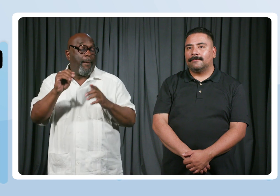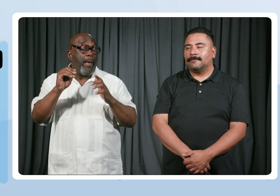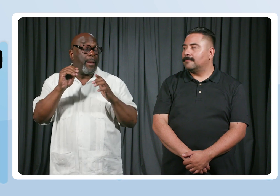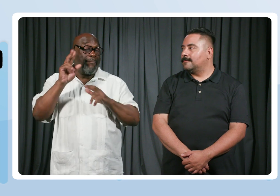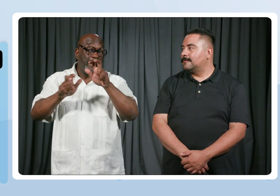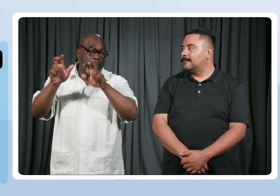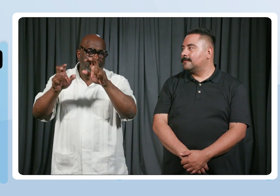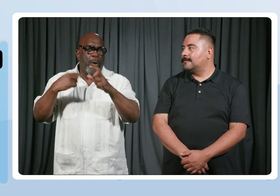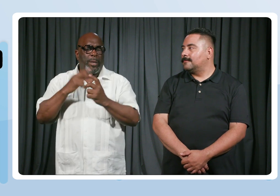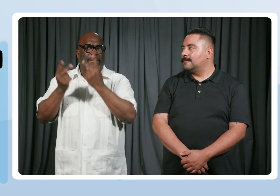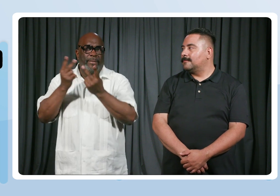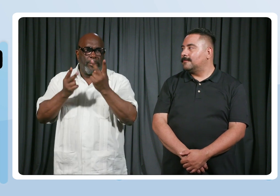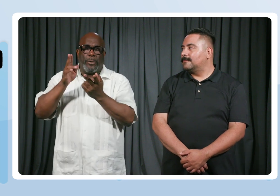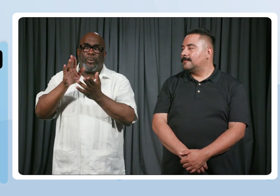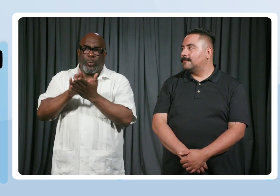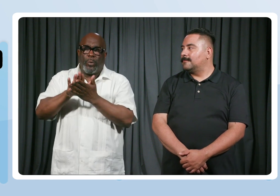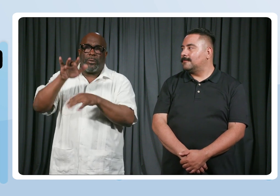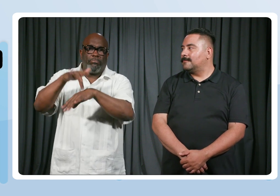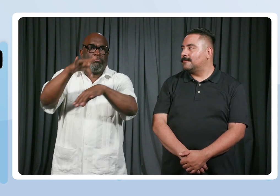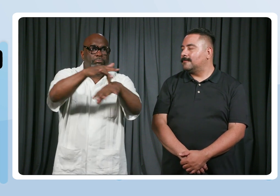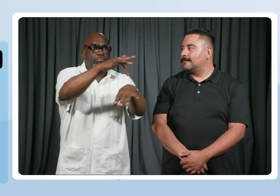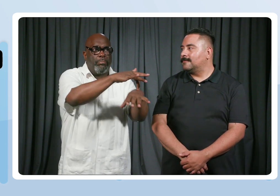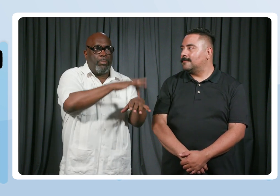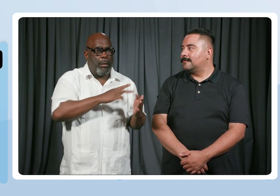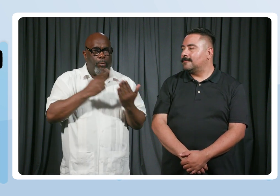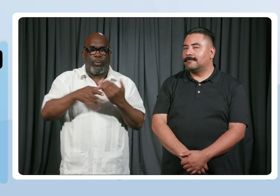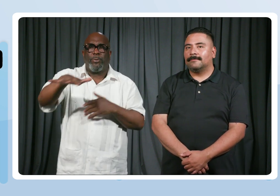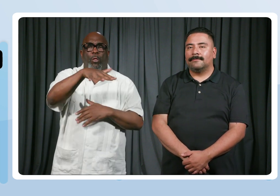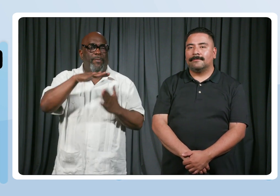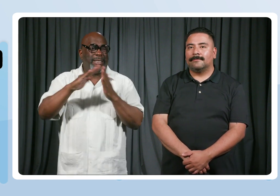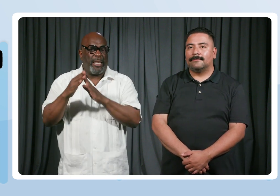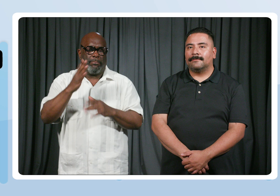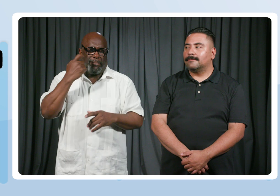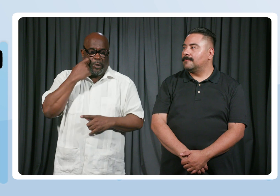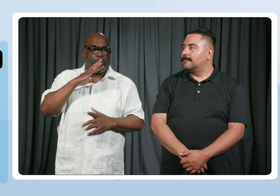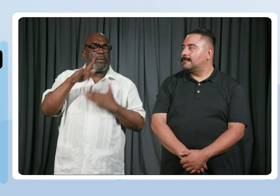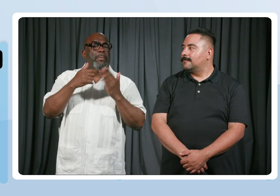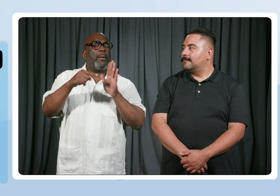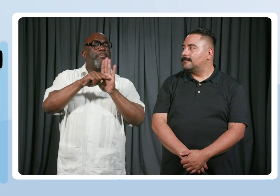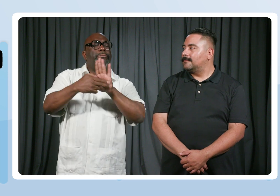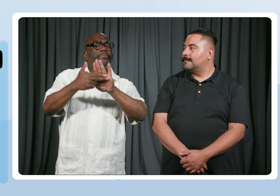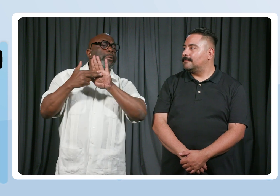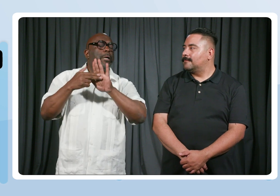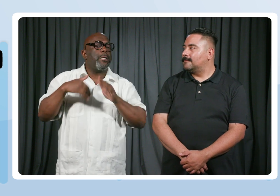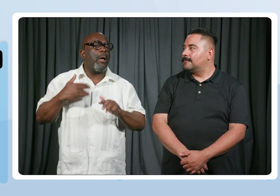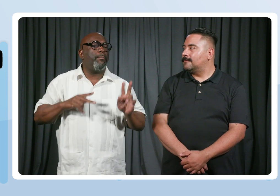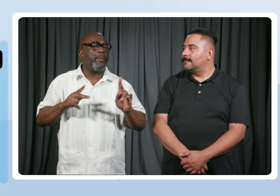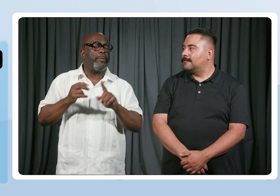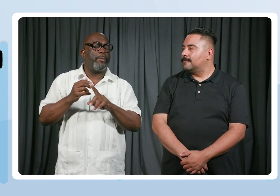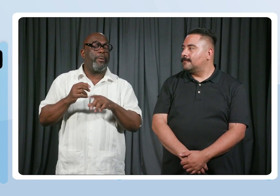visit schools all over the city, programs all over the city. You talked about earlier the stigma of young people being, you